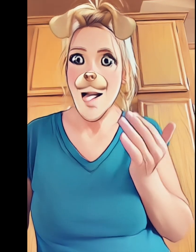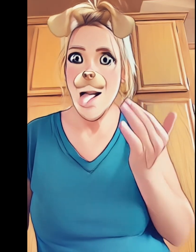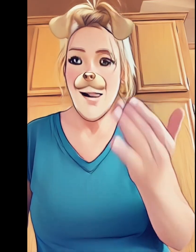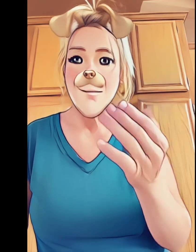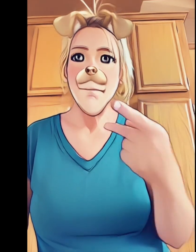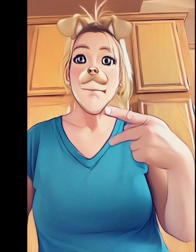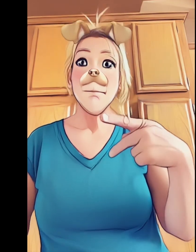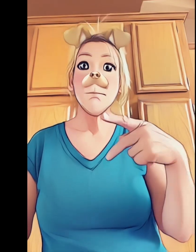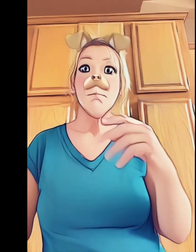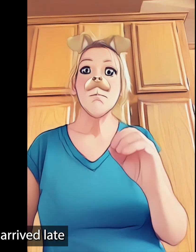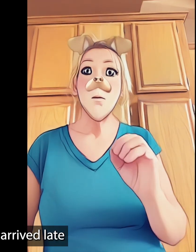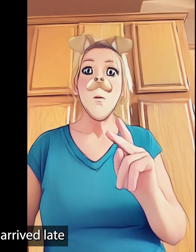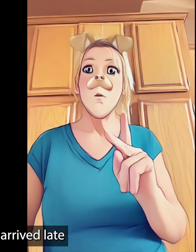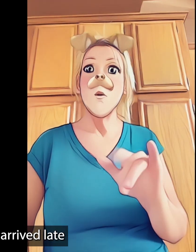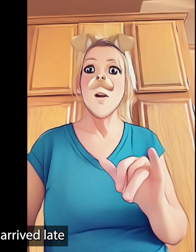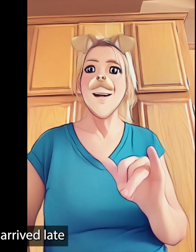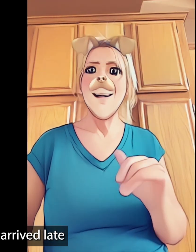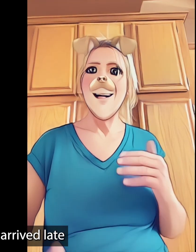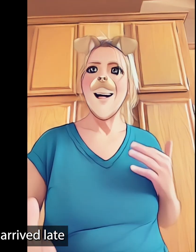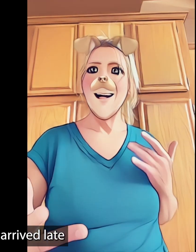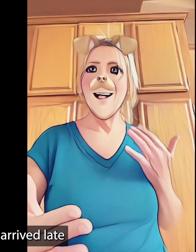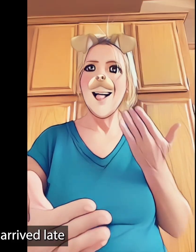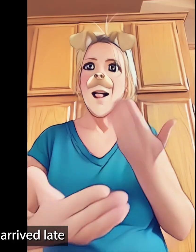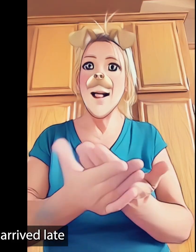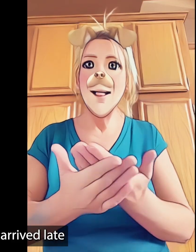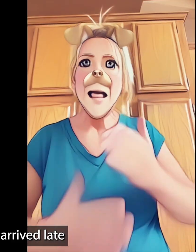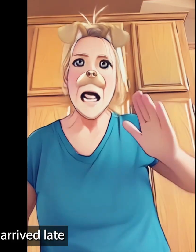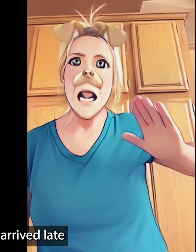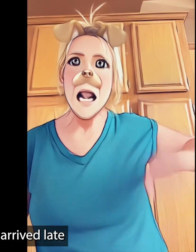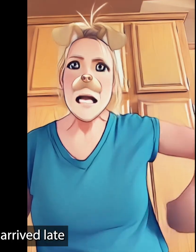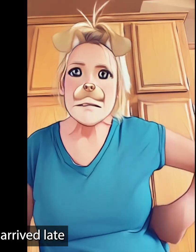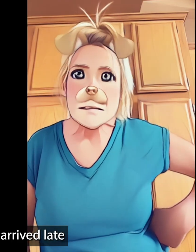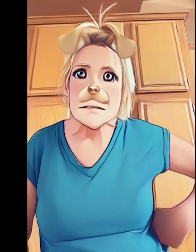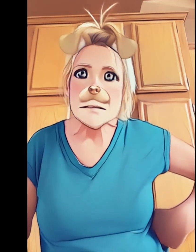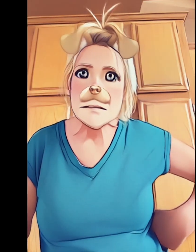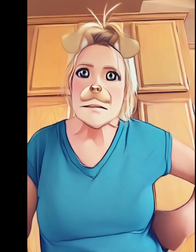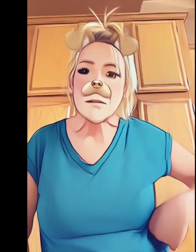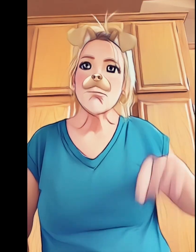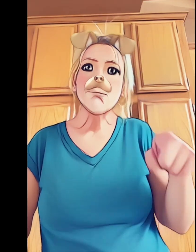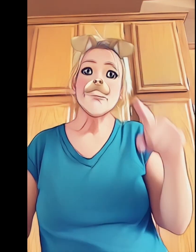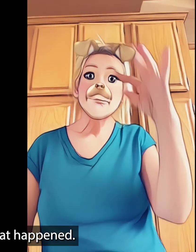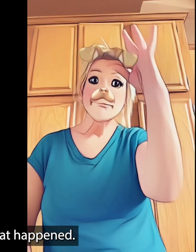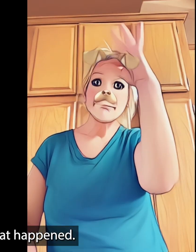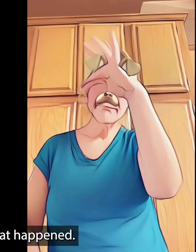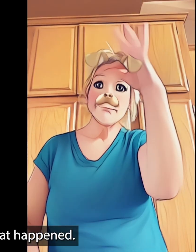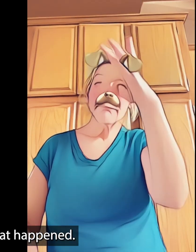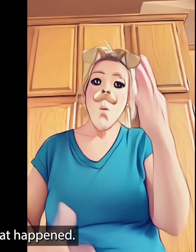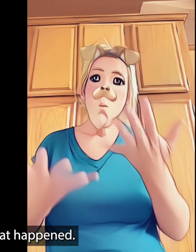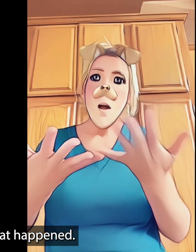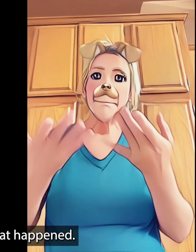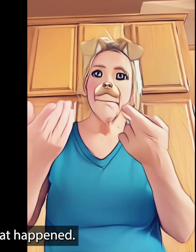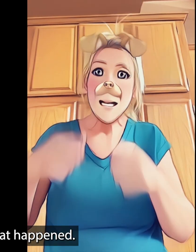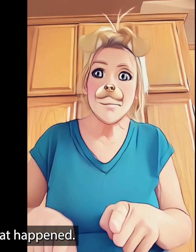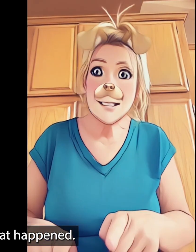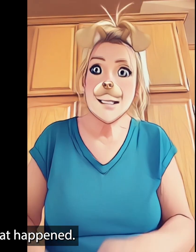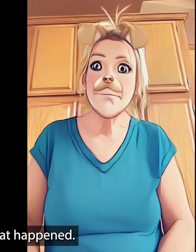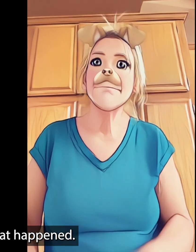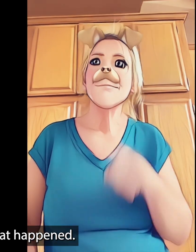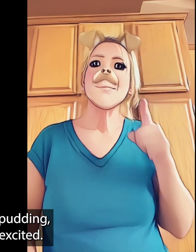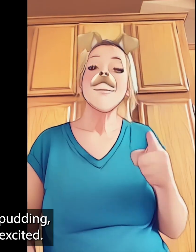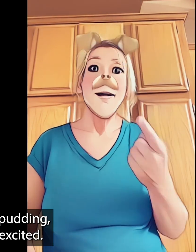But later, the poky little puppy arrived late, and he didn't know what